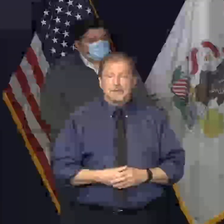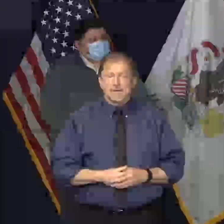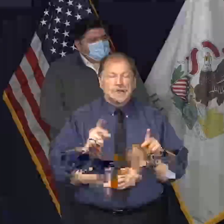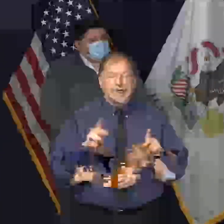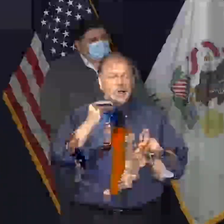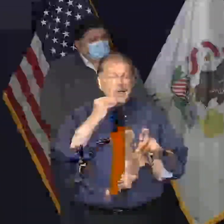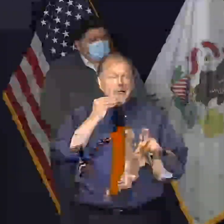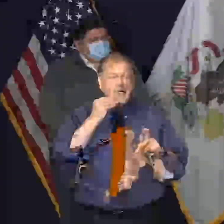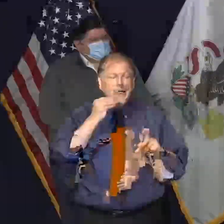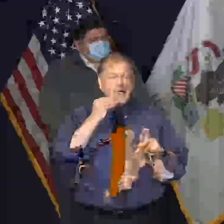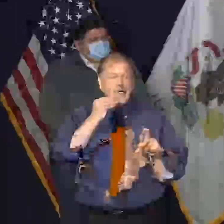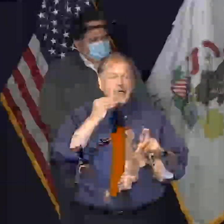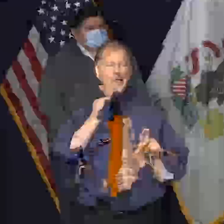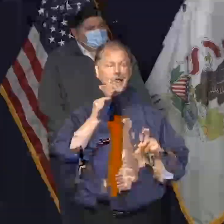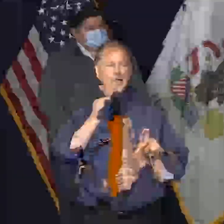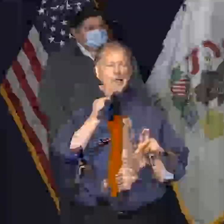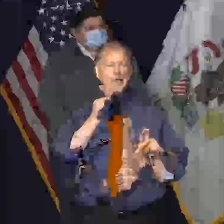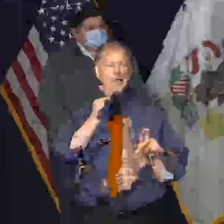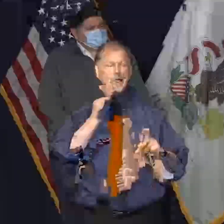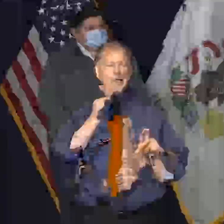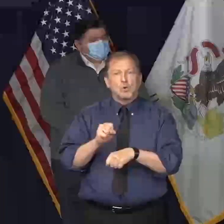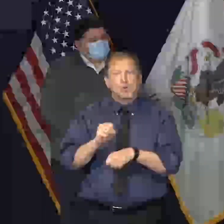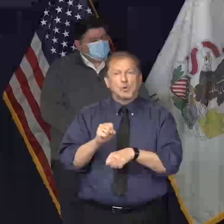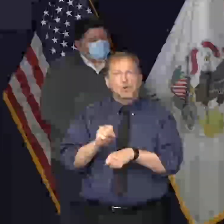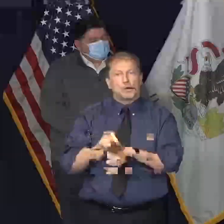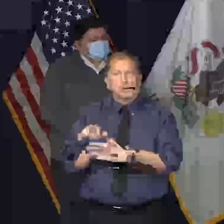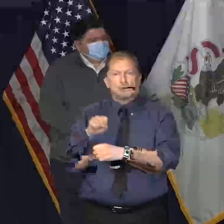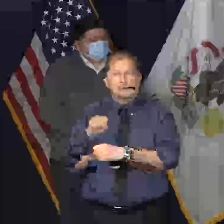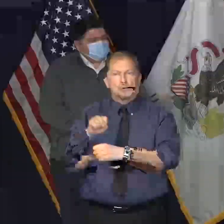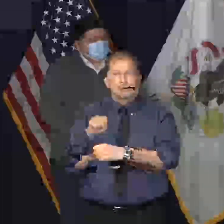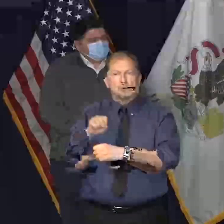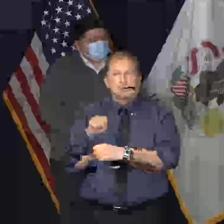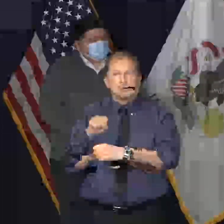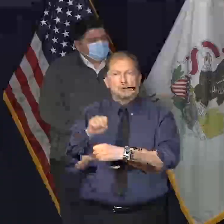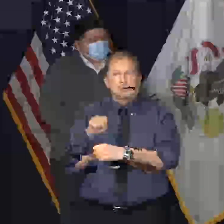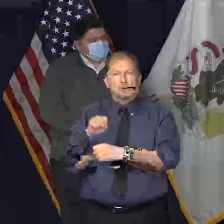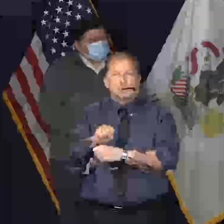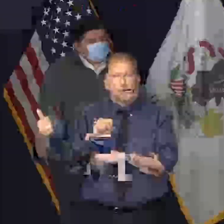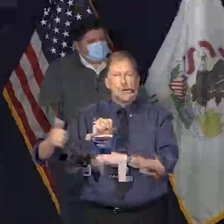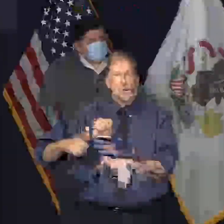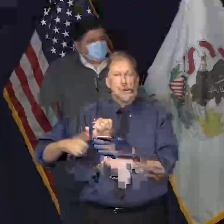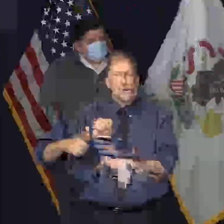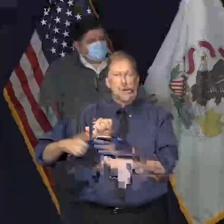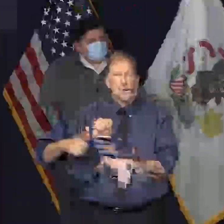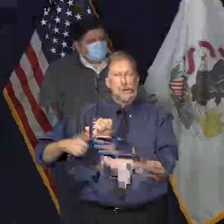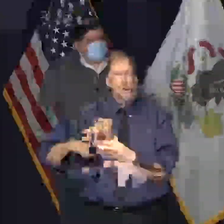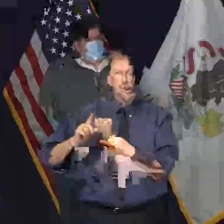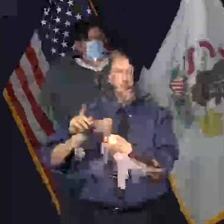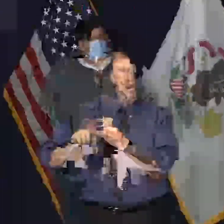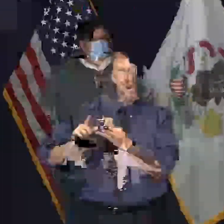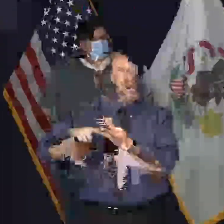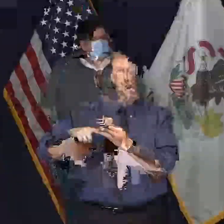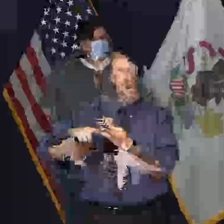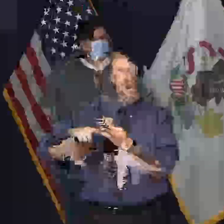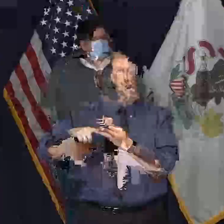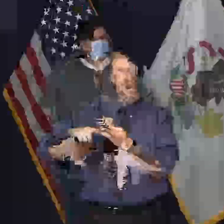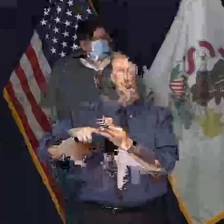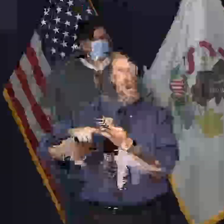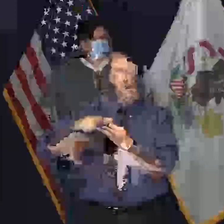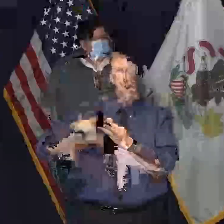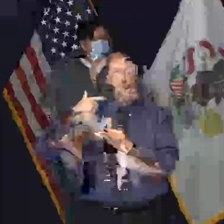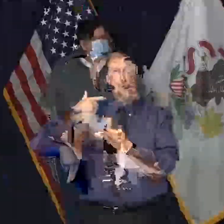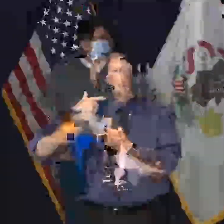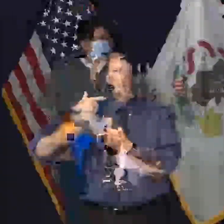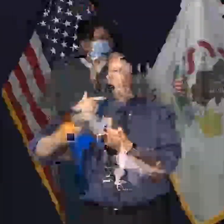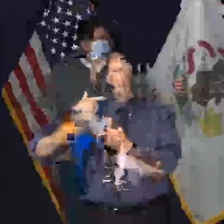economy, including factories, healthcare, public transportation, service, and public safety, and have a higher risk of getting exposed to